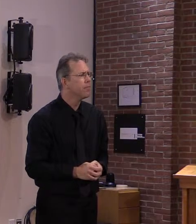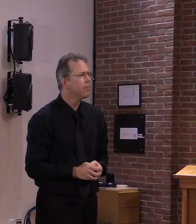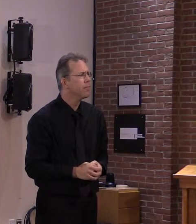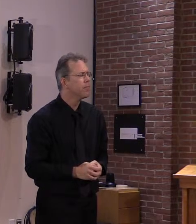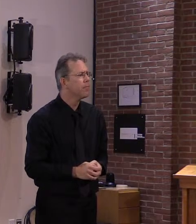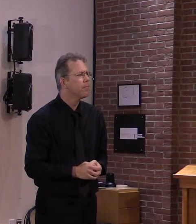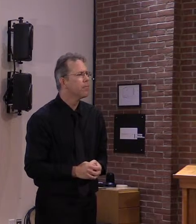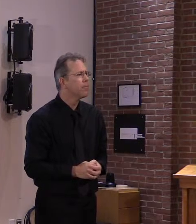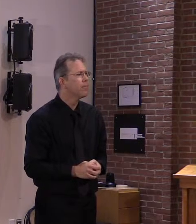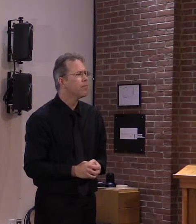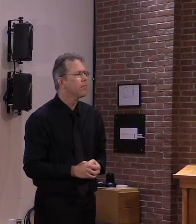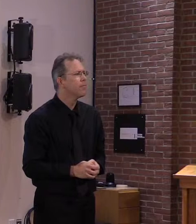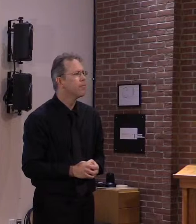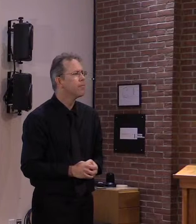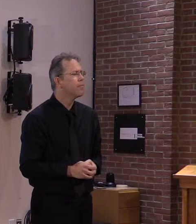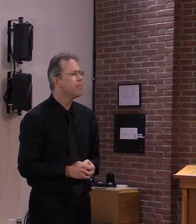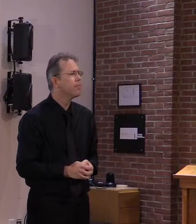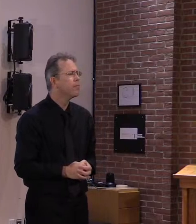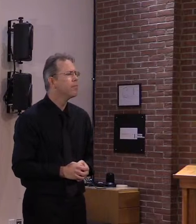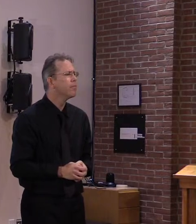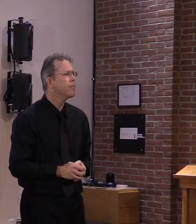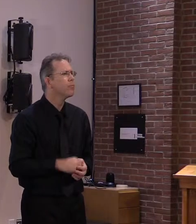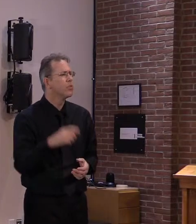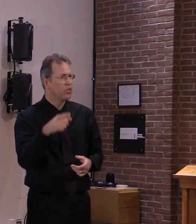Just to give a tiny addition,